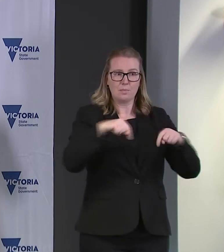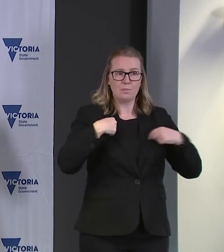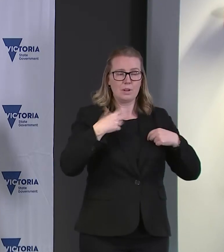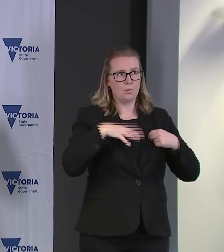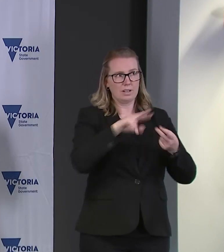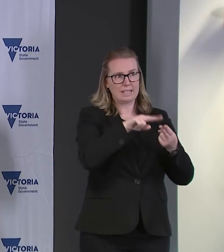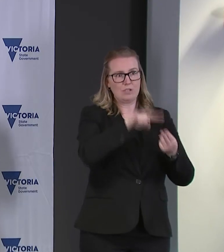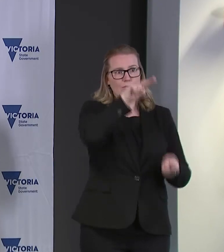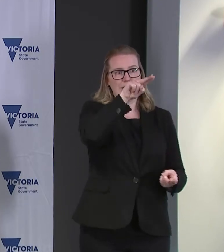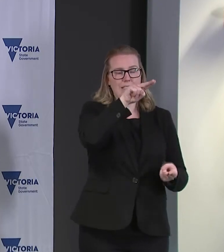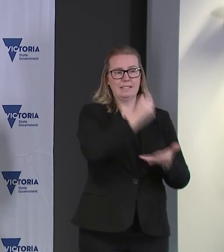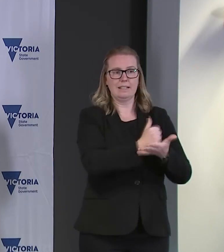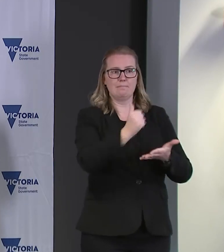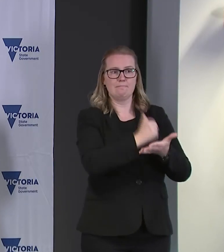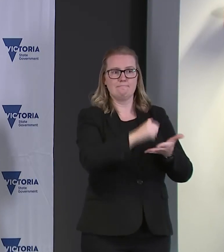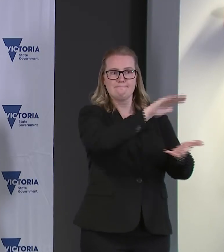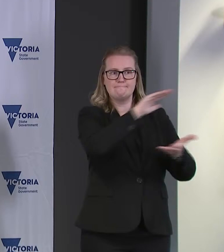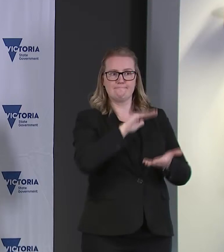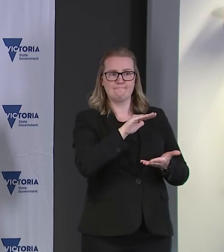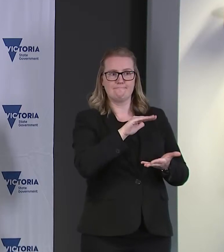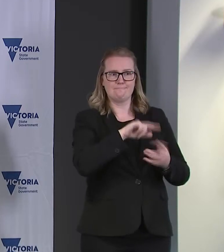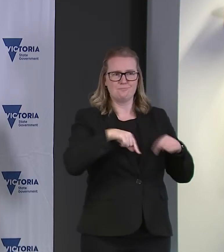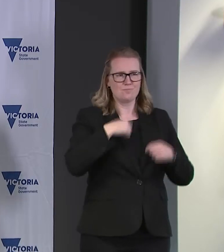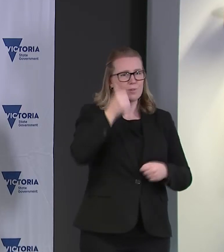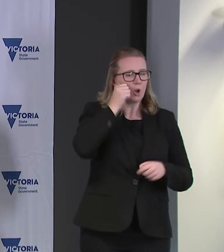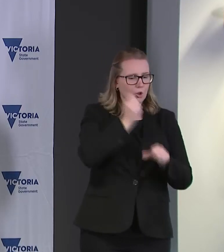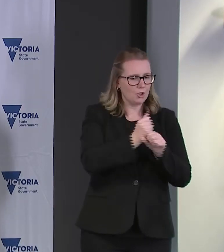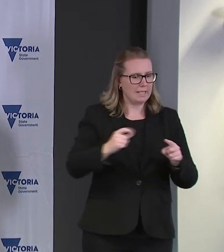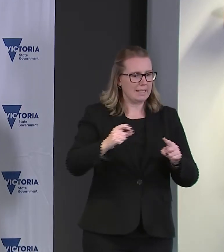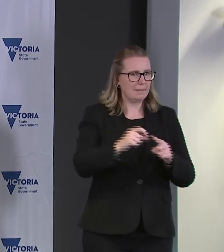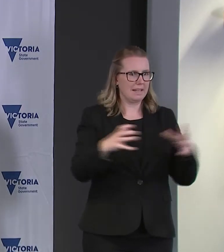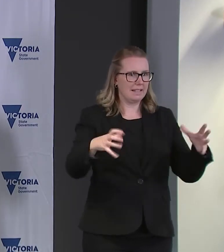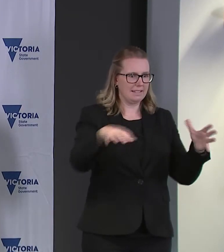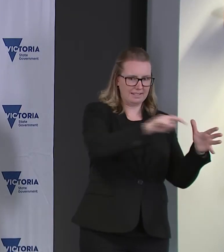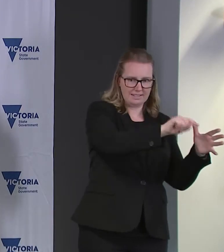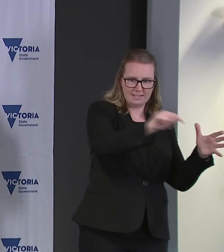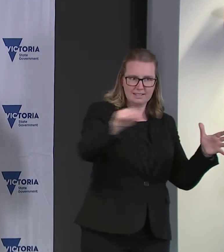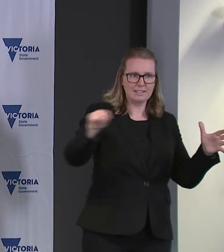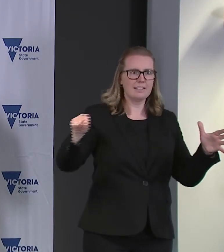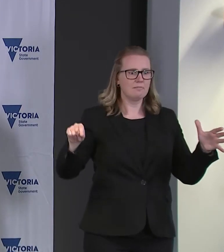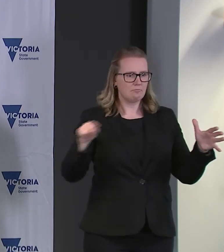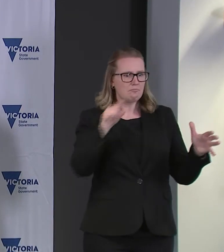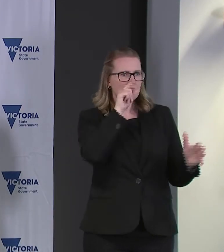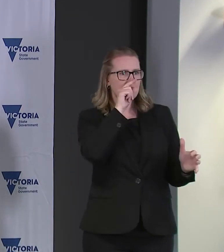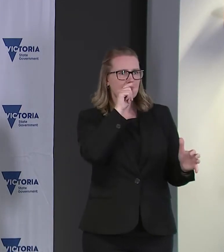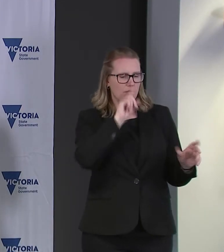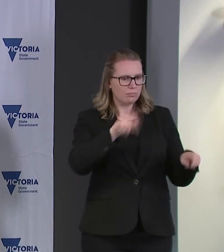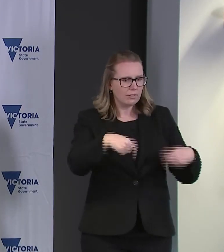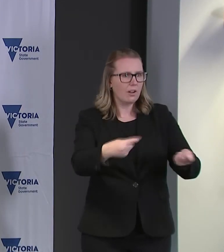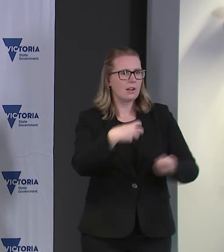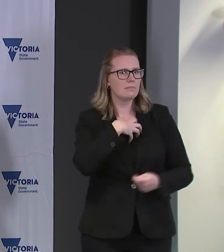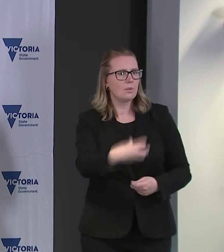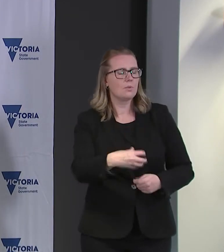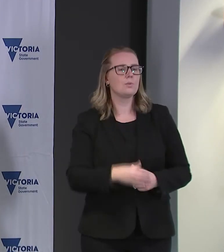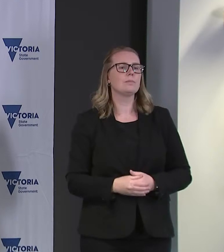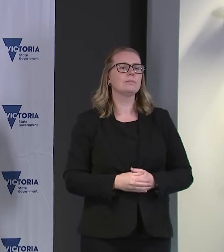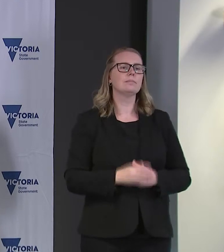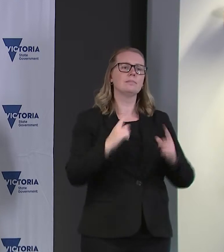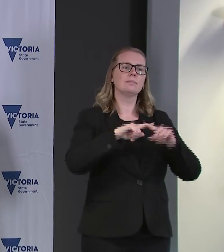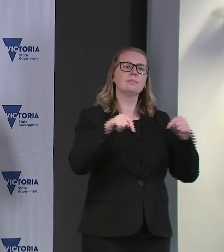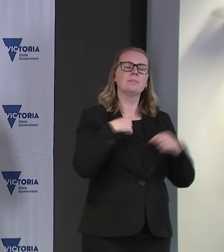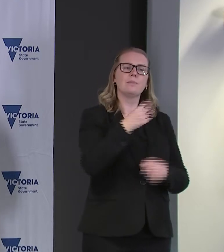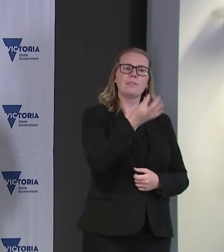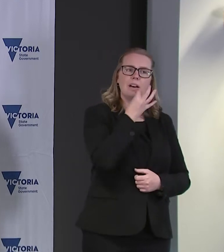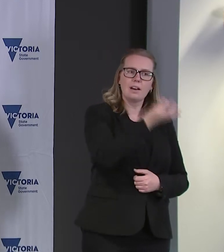our GP network is ideally placed to do that, And we've also called for